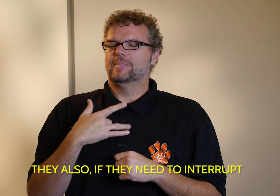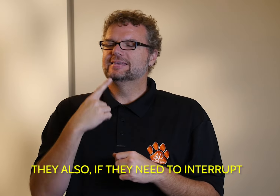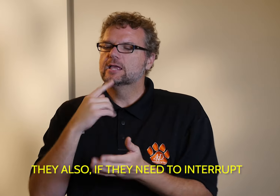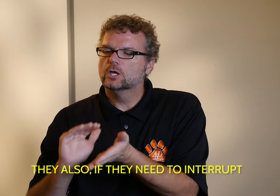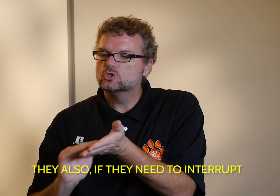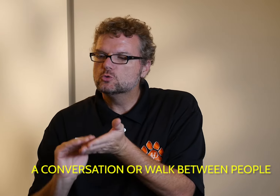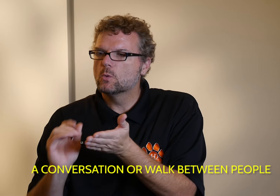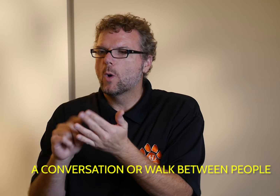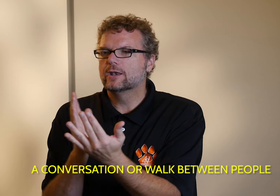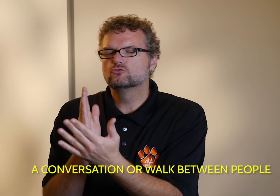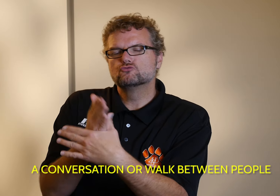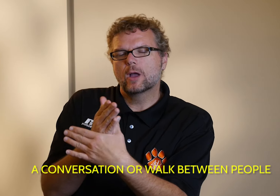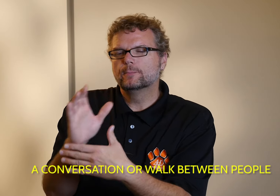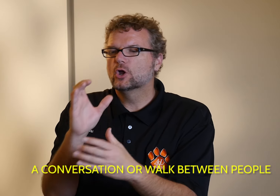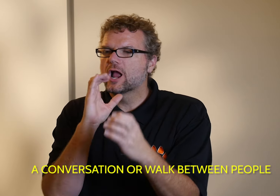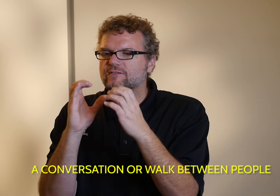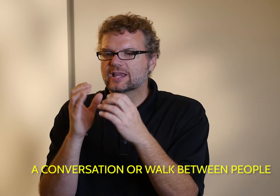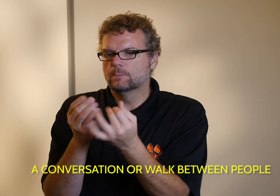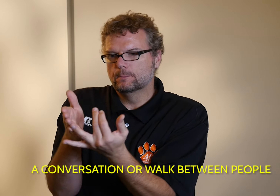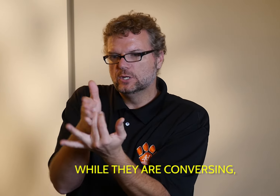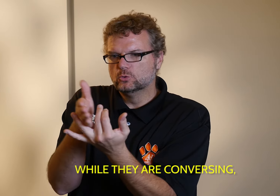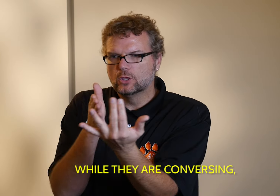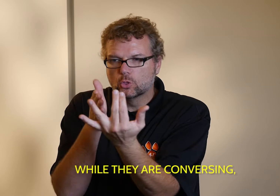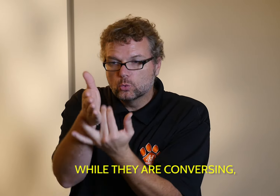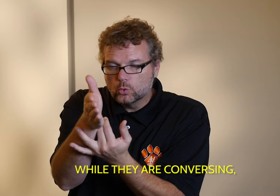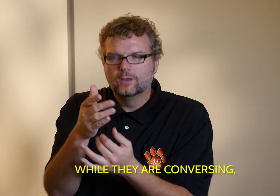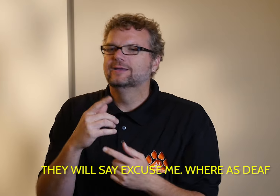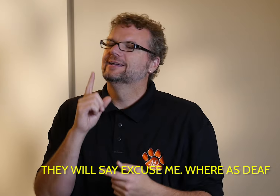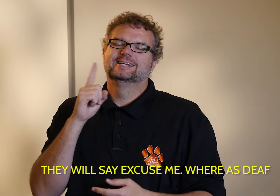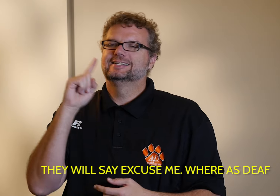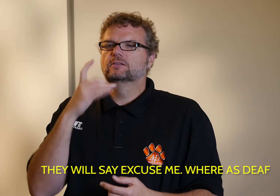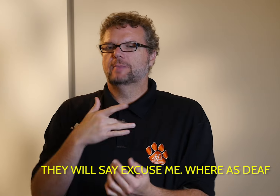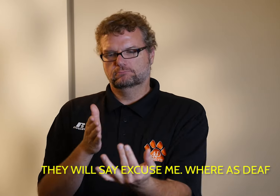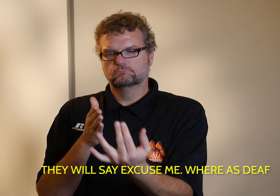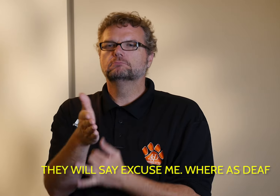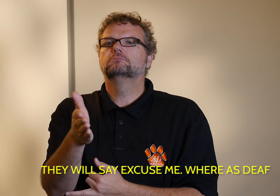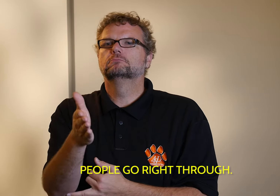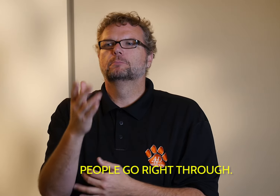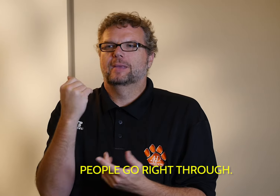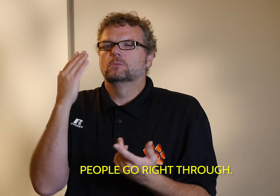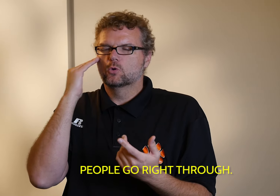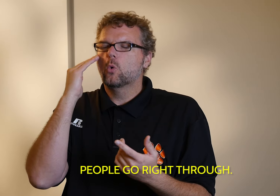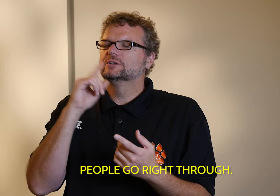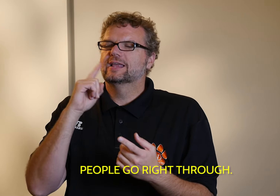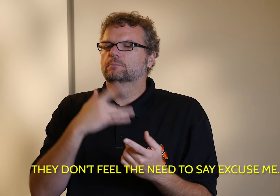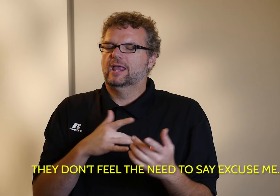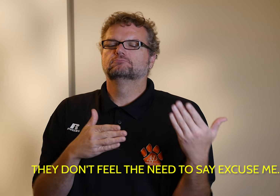to interrupt a conversation or walk between people while they're conversing, they will say, "Excuse me," whereas deaf people go right through. They don't